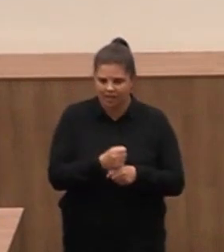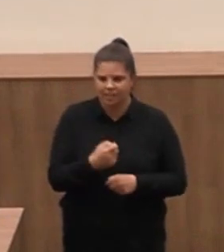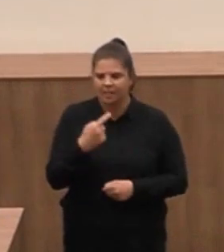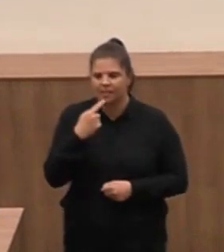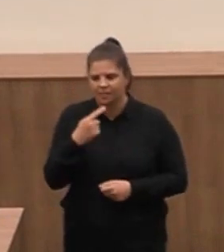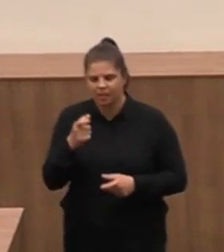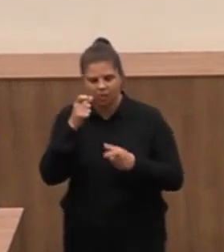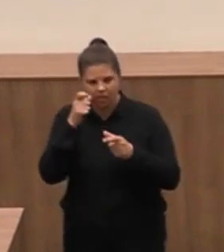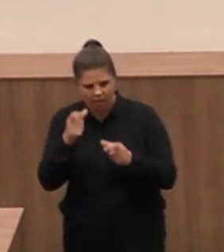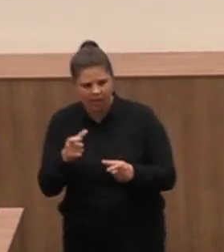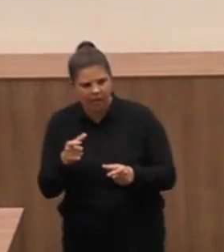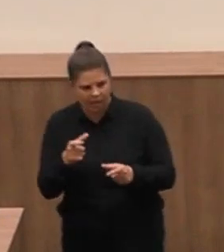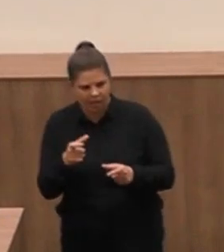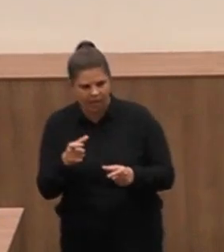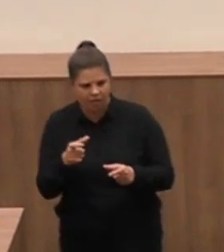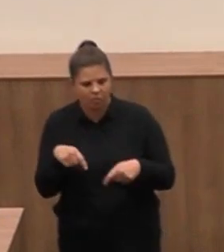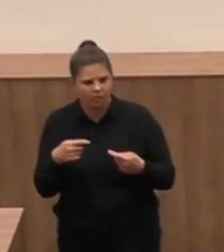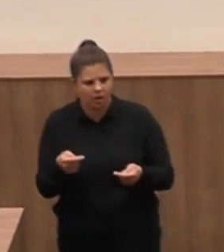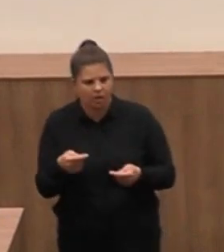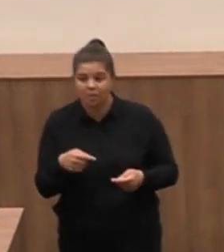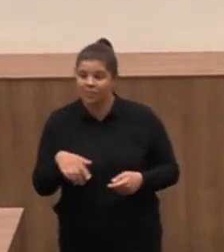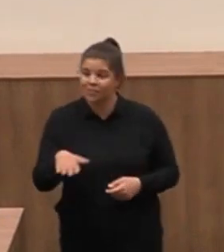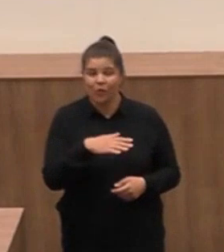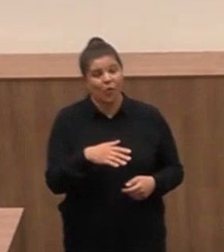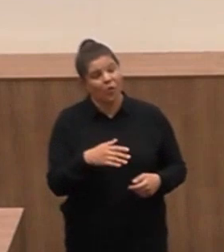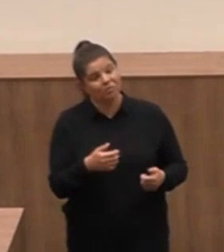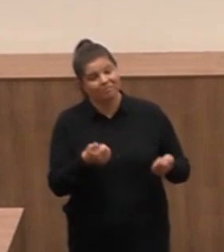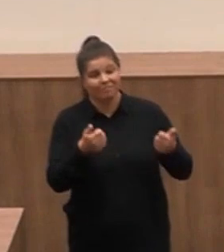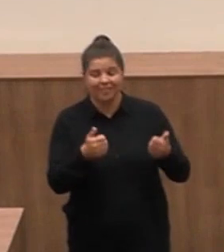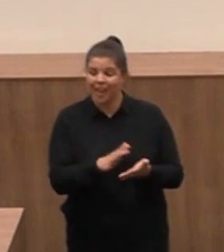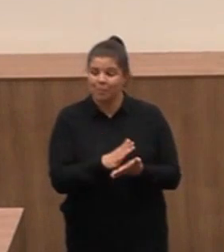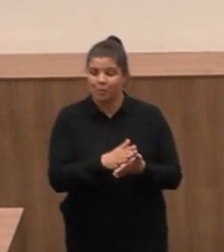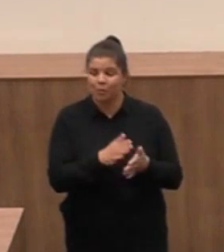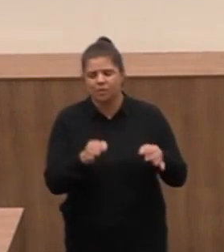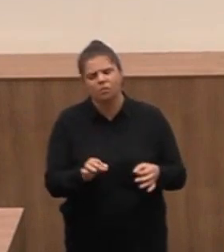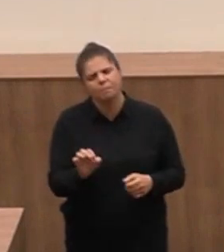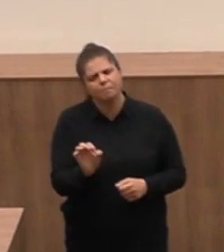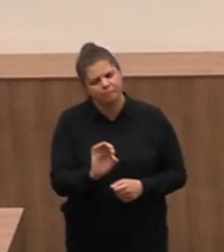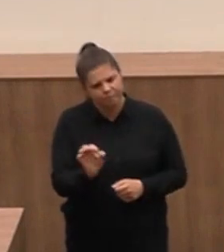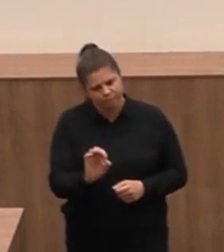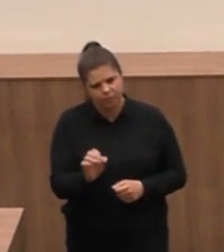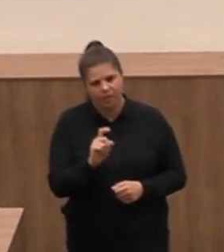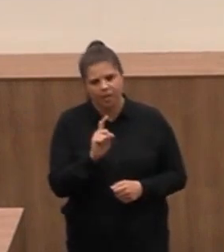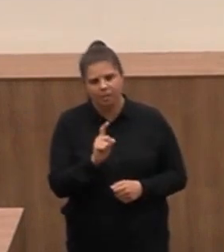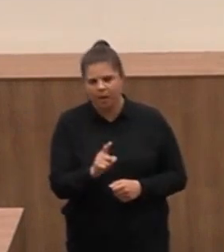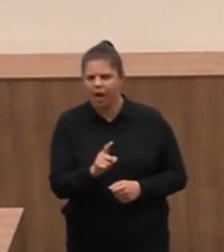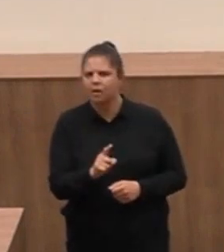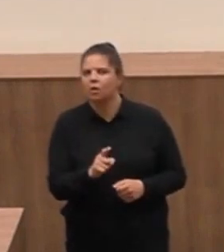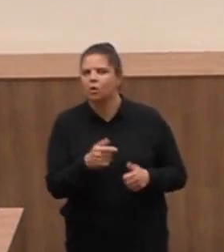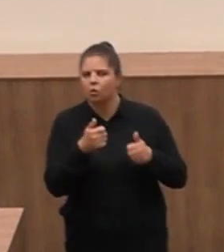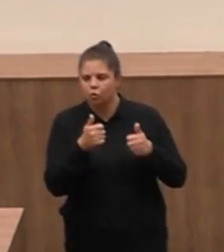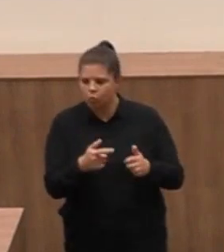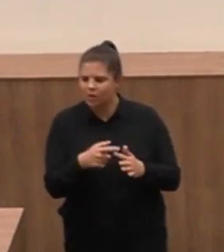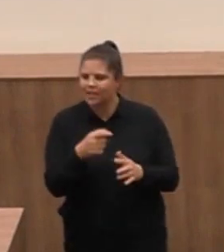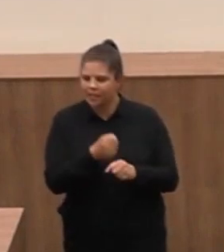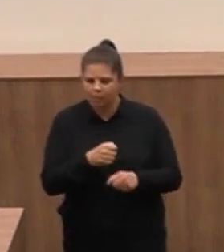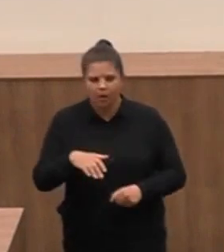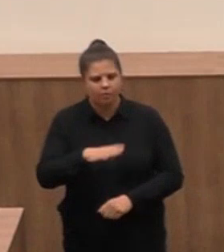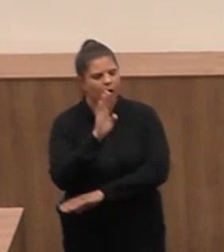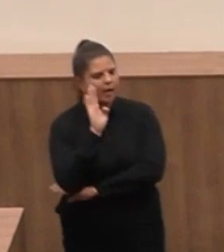not saying that everyone walked away feeling comfortable with that decision, but I think it was a really powerful example of everyone